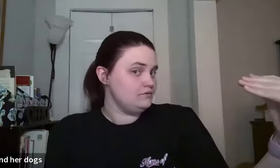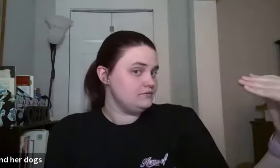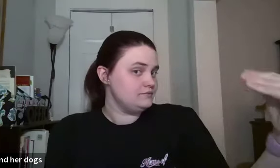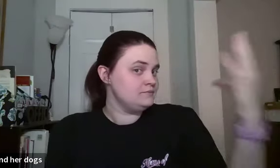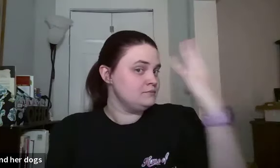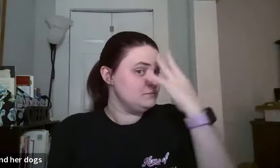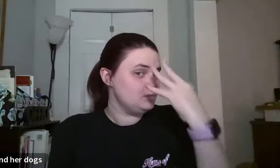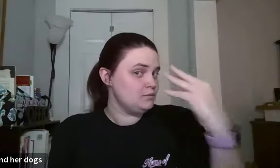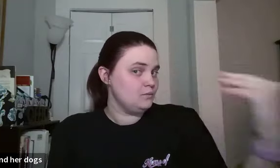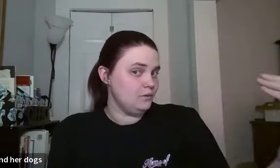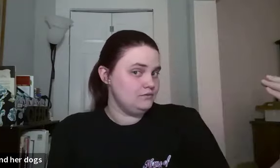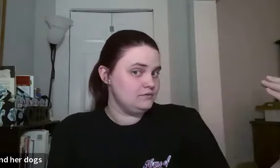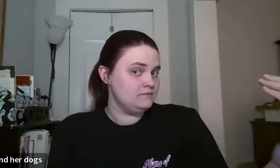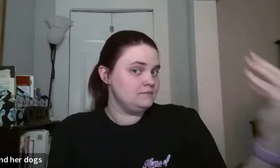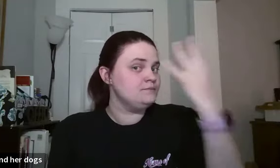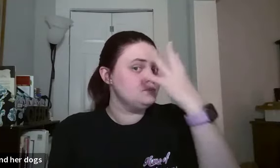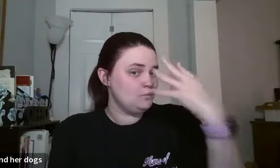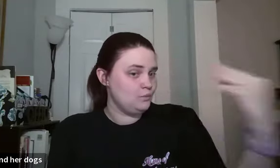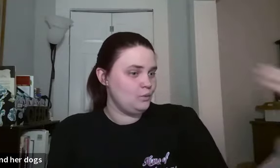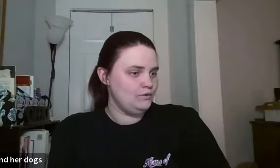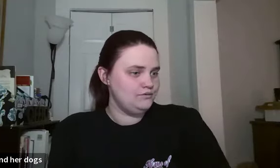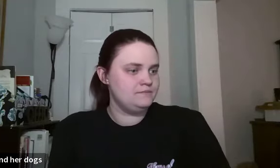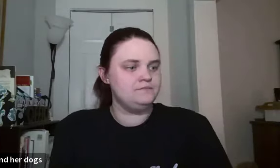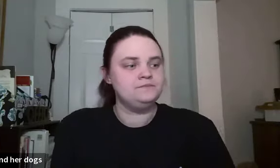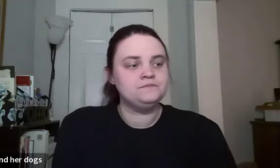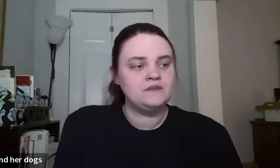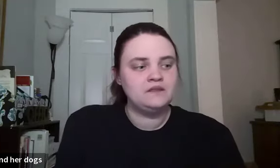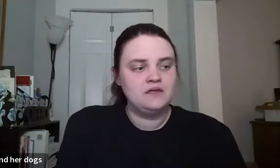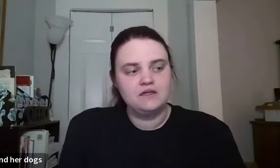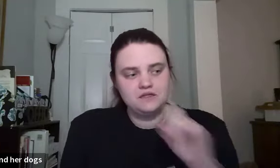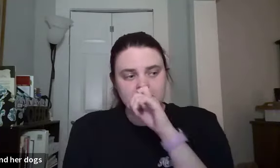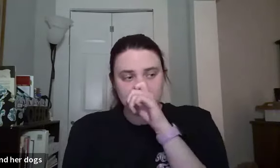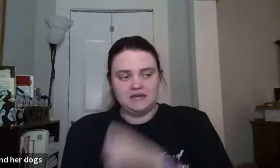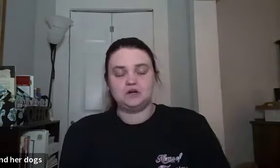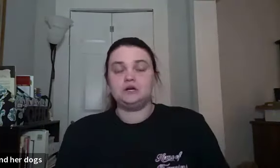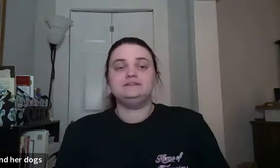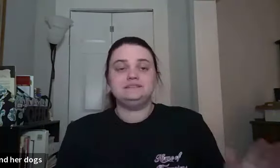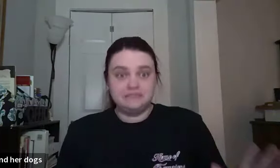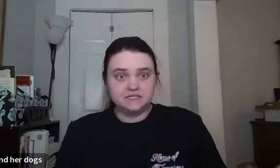Wolf. Wolf. Wolf. Then we had our